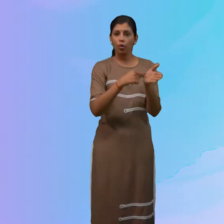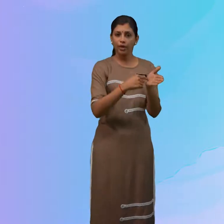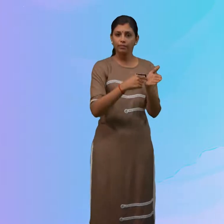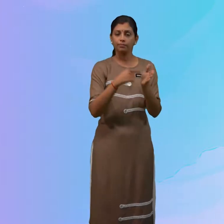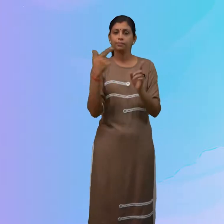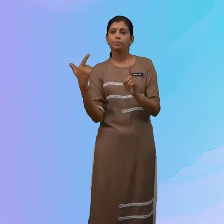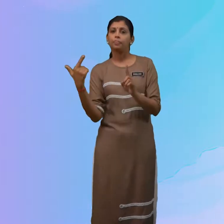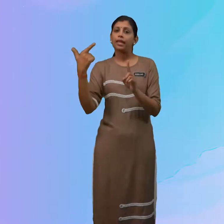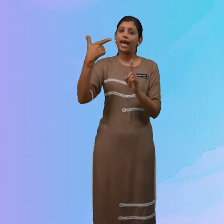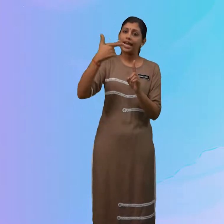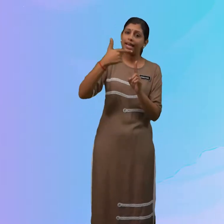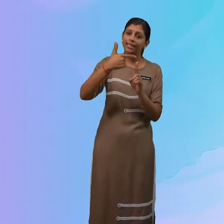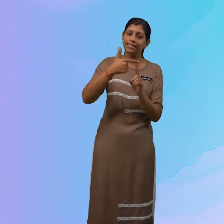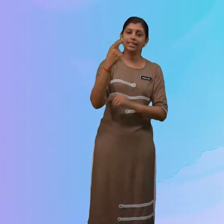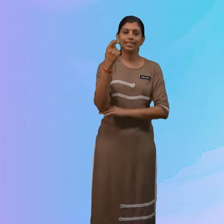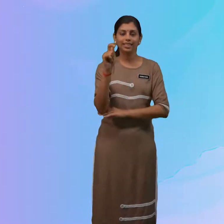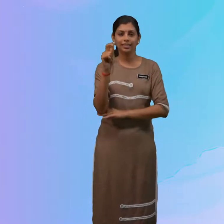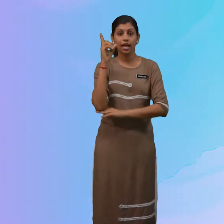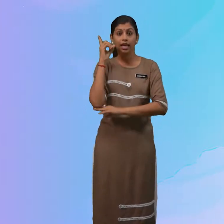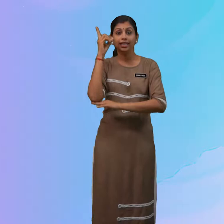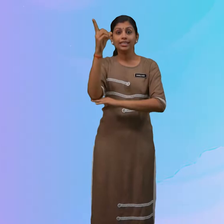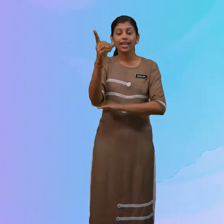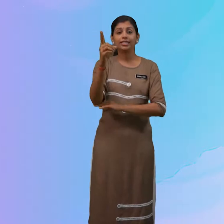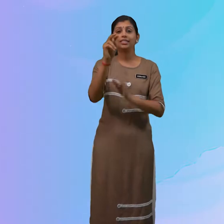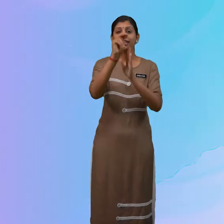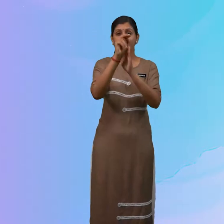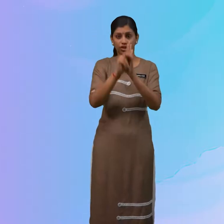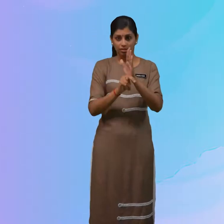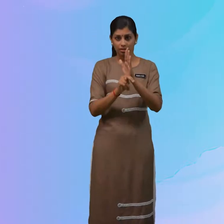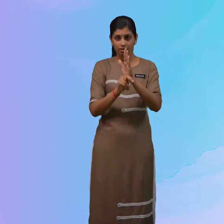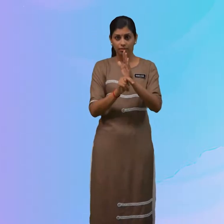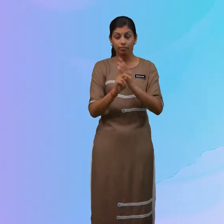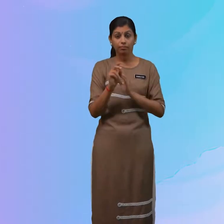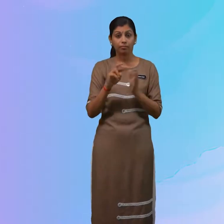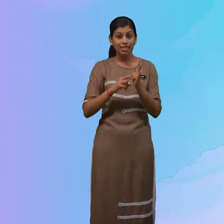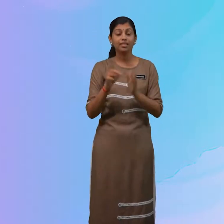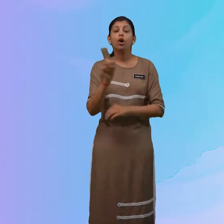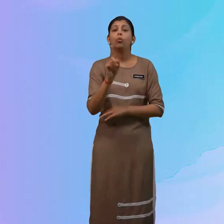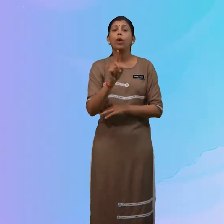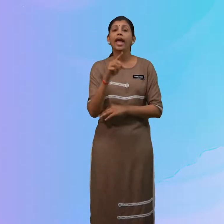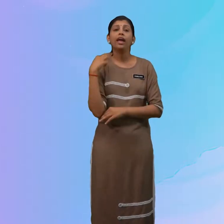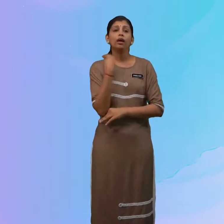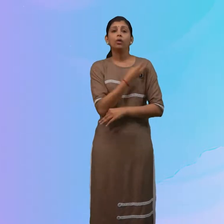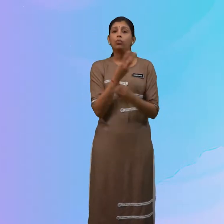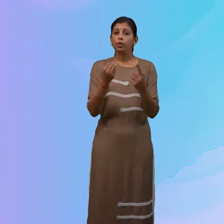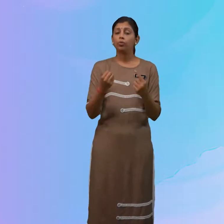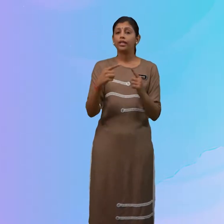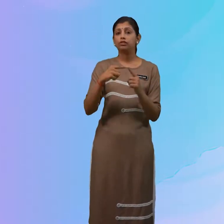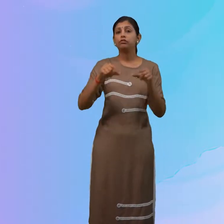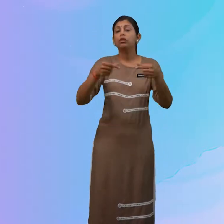point until the destination, means where we want to go.